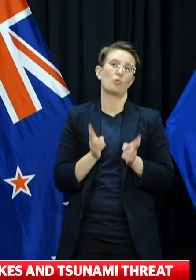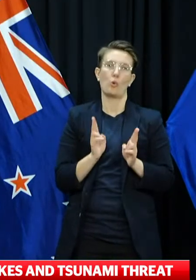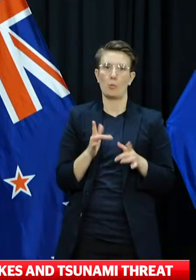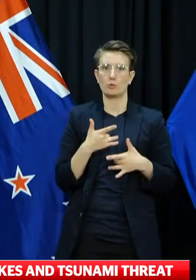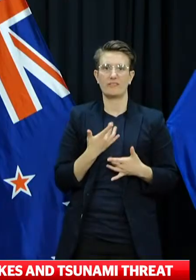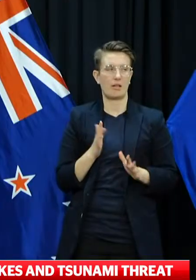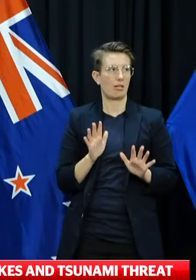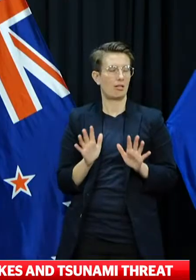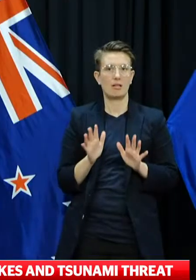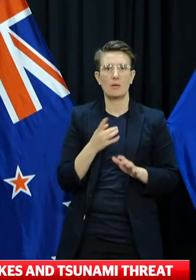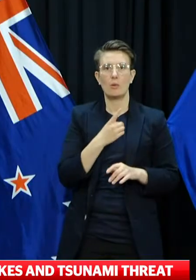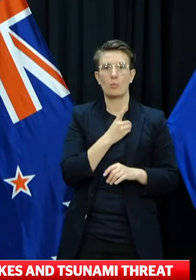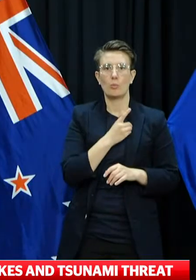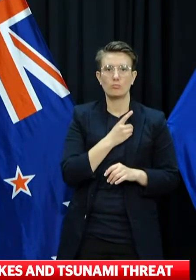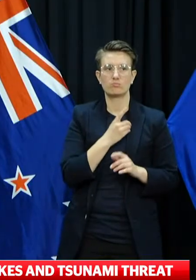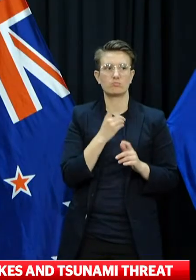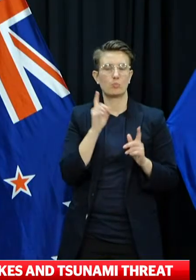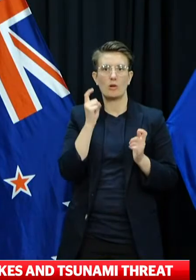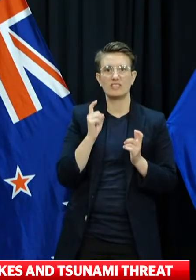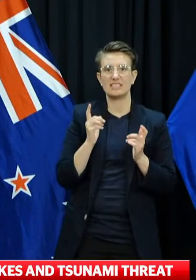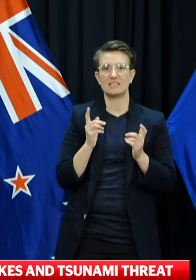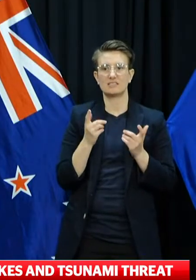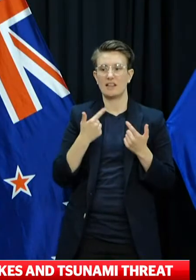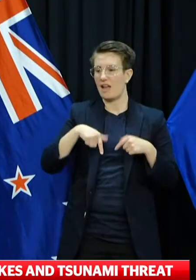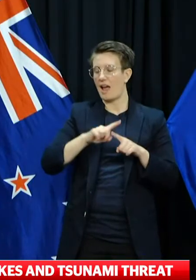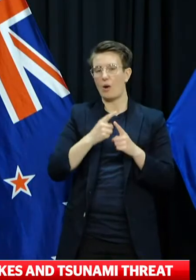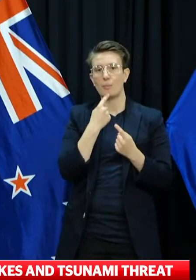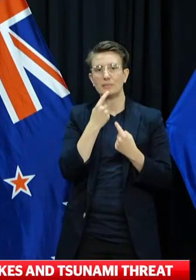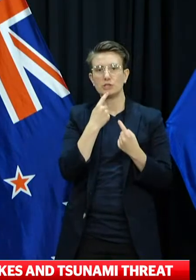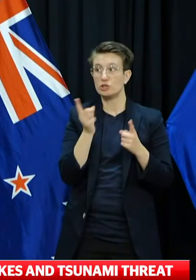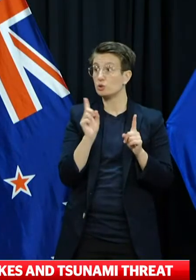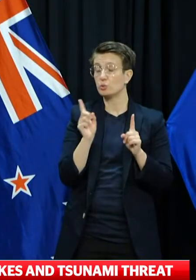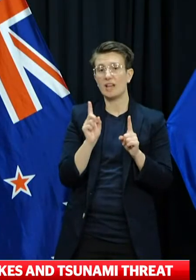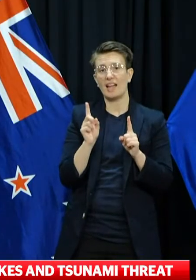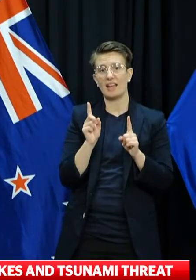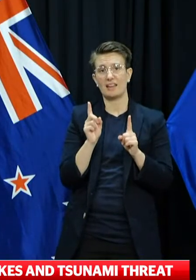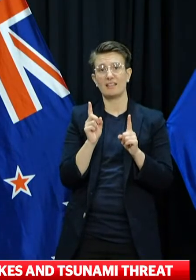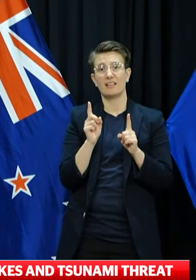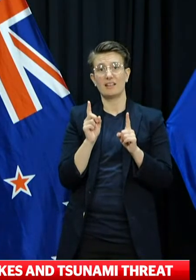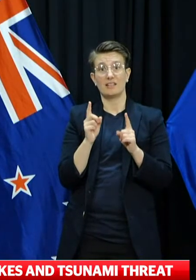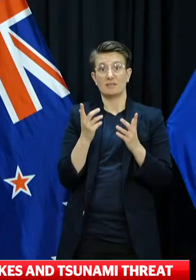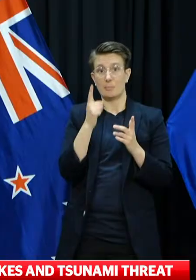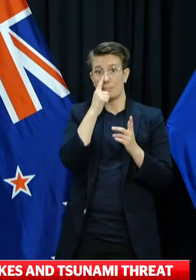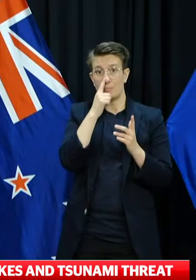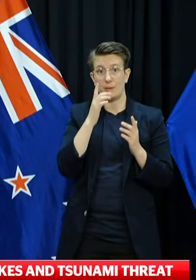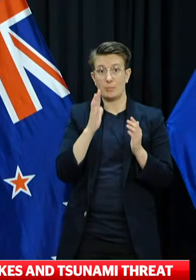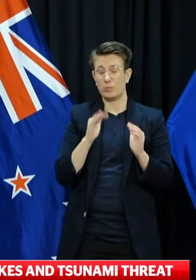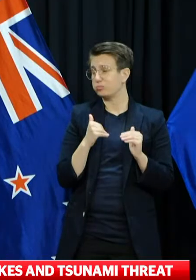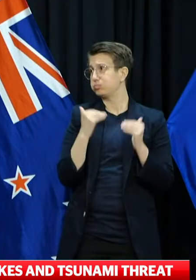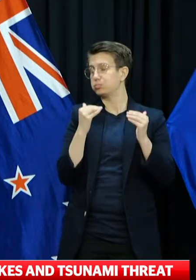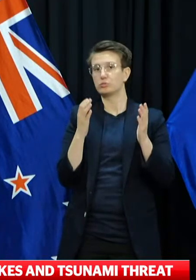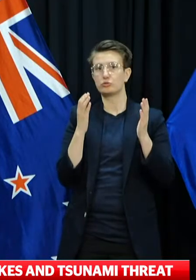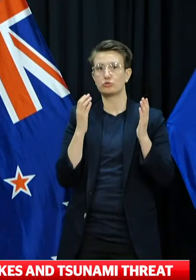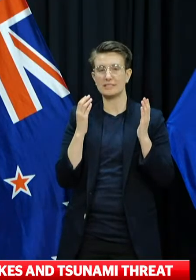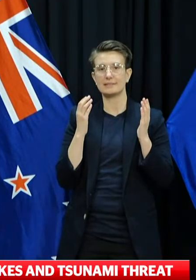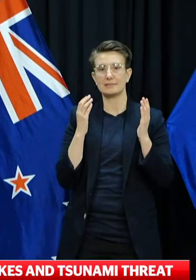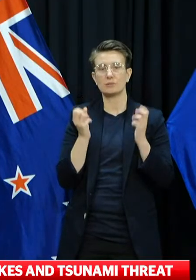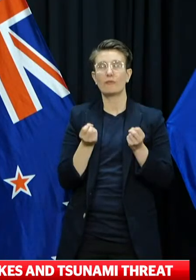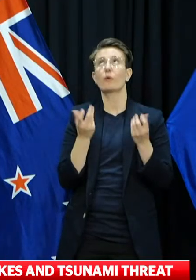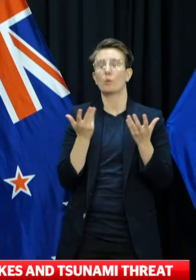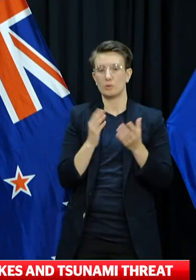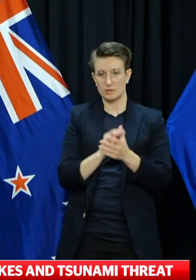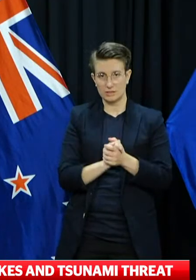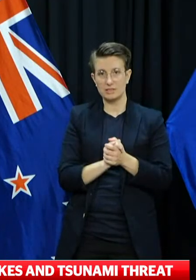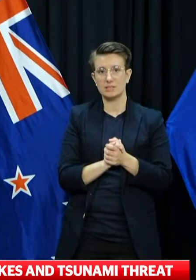moment. The messaging that's been coming out all day is very likely to cause high levels of anxiety. What we're